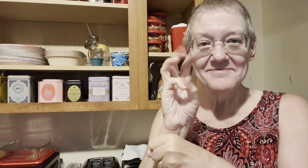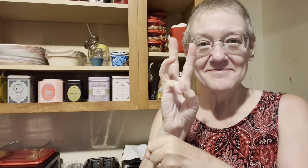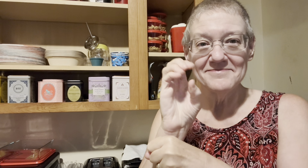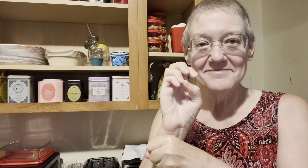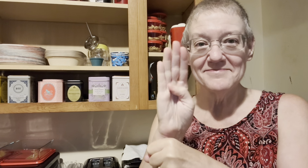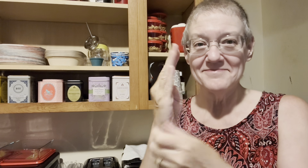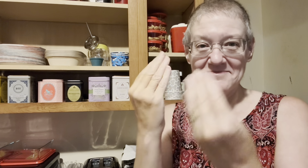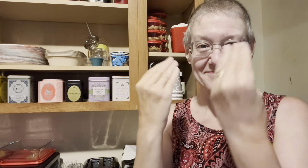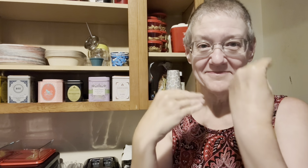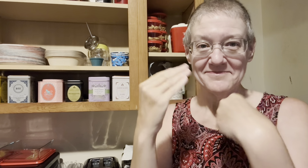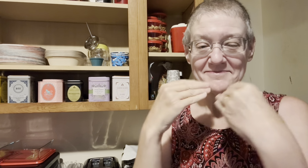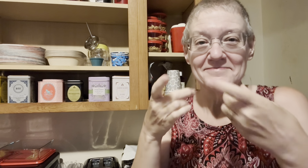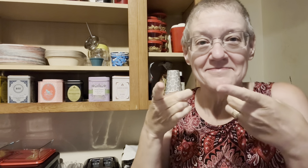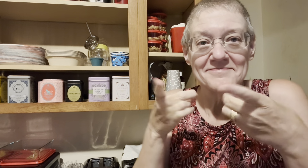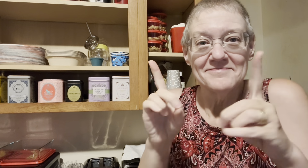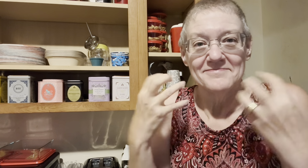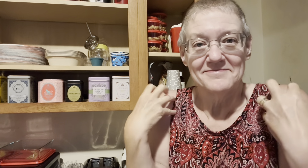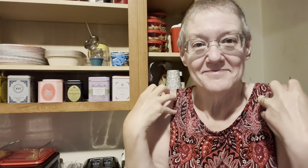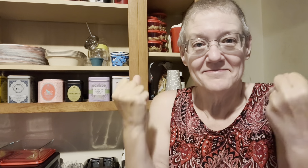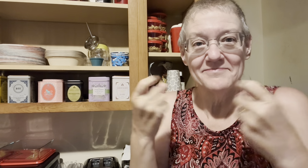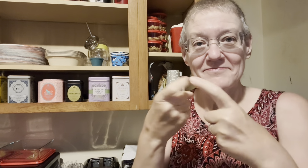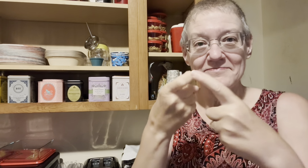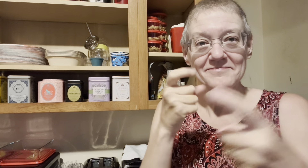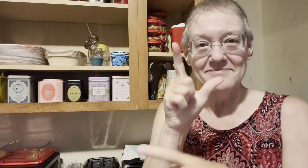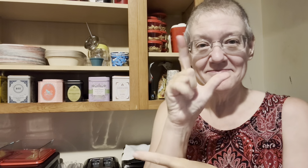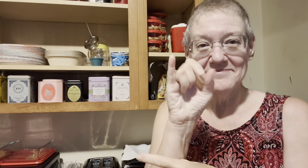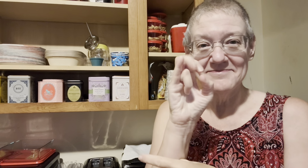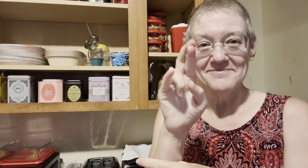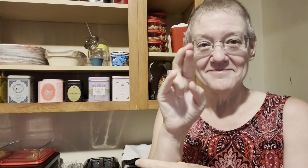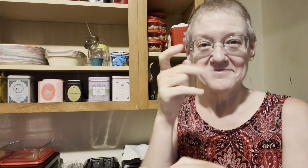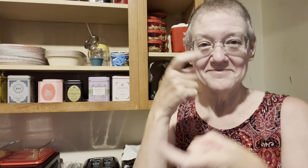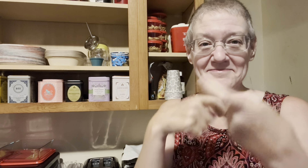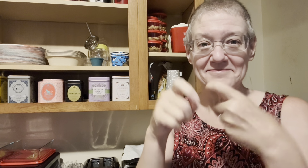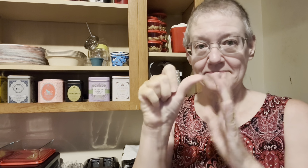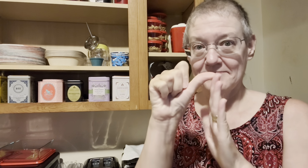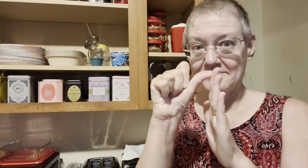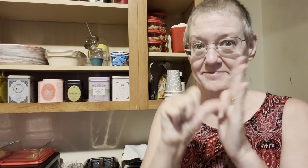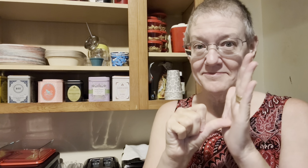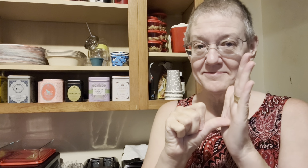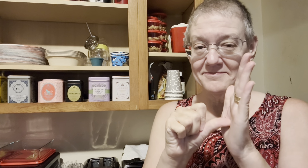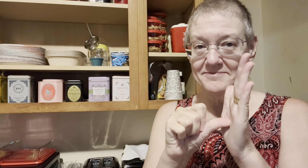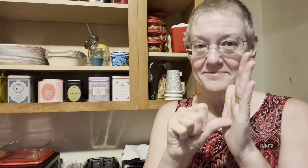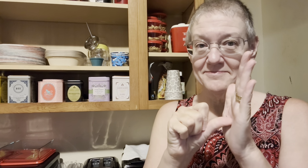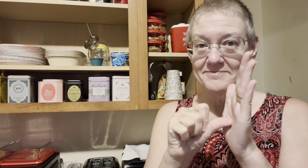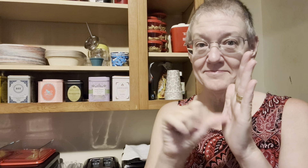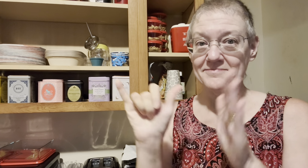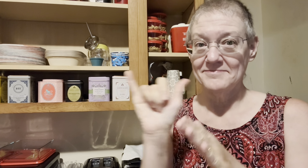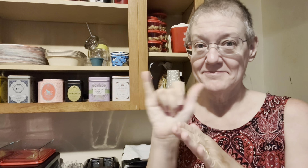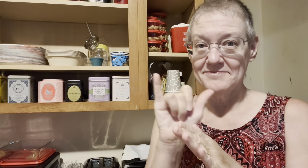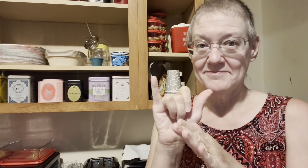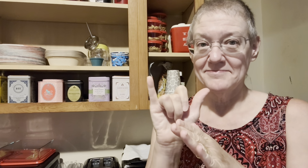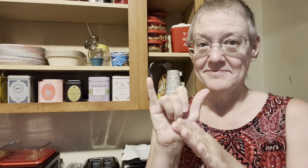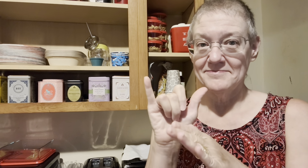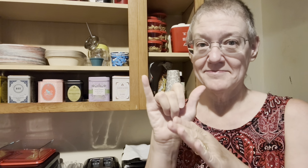recovering from his liver transplant surgery. And like we've been doing recently, we're going to start with hot